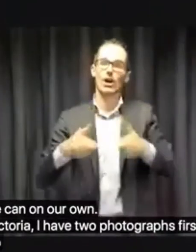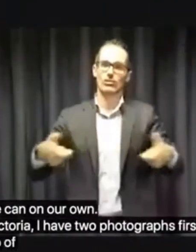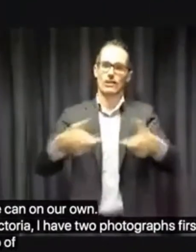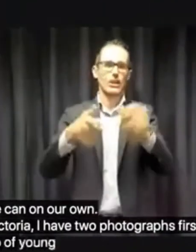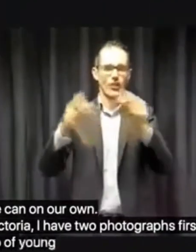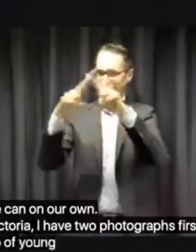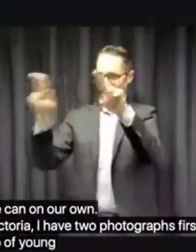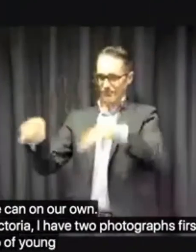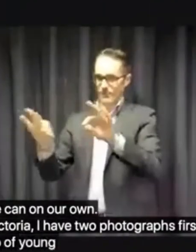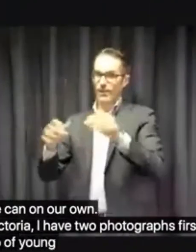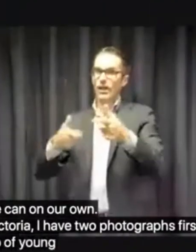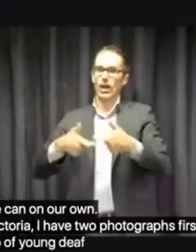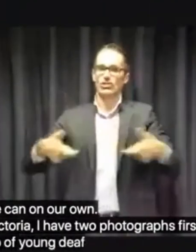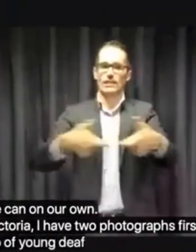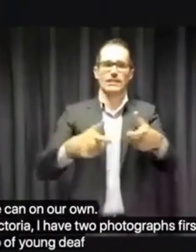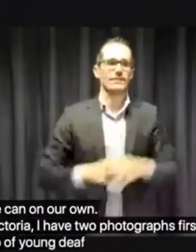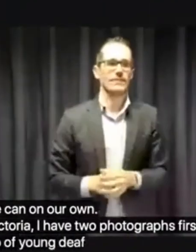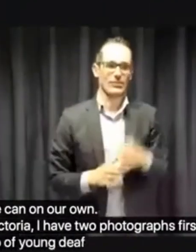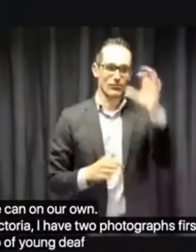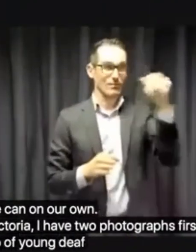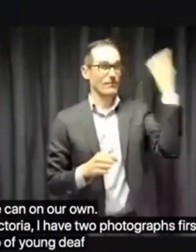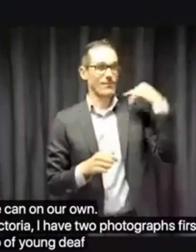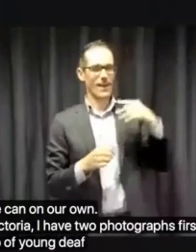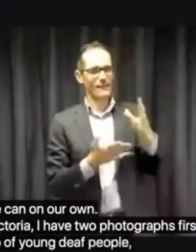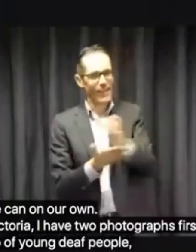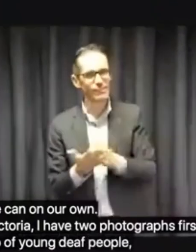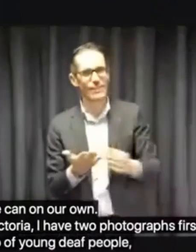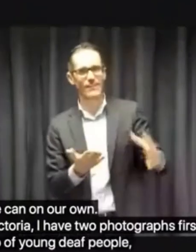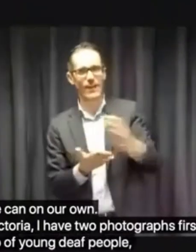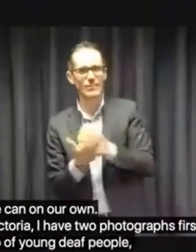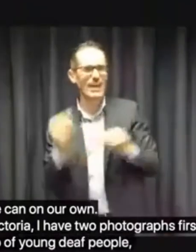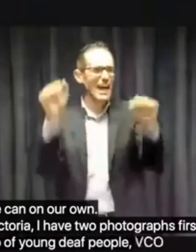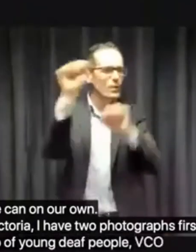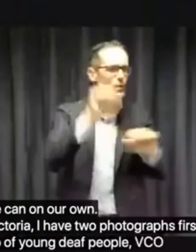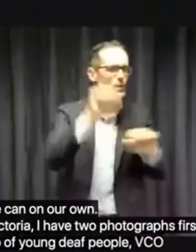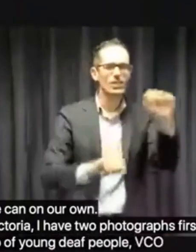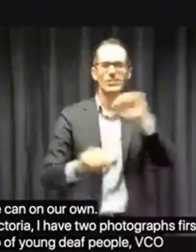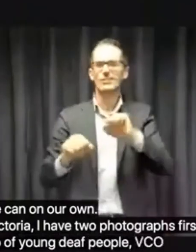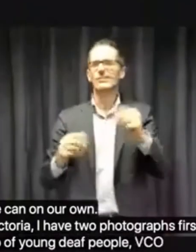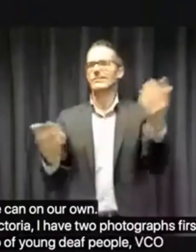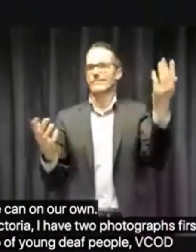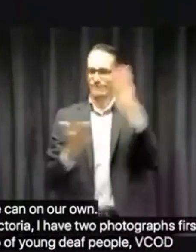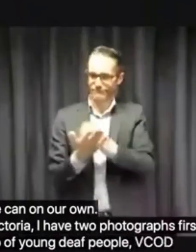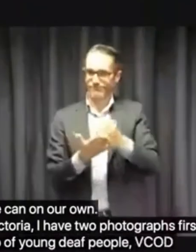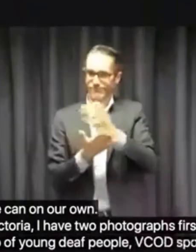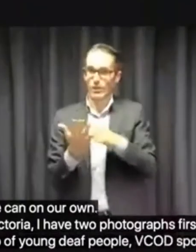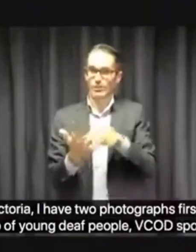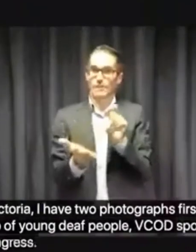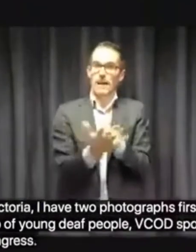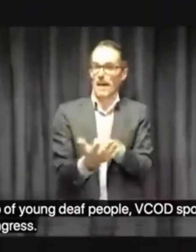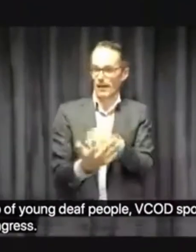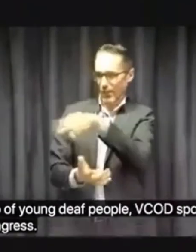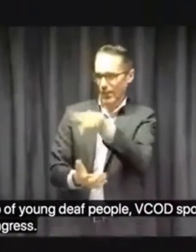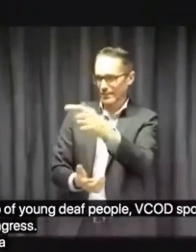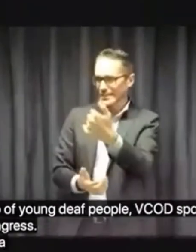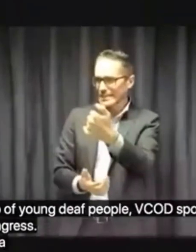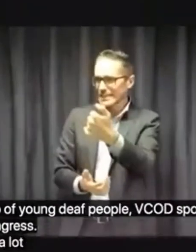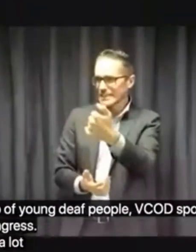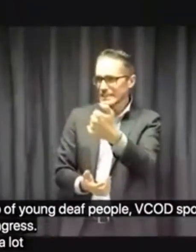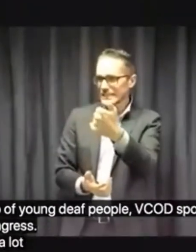for those people to go to prison to the Congress, not the camp, but the Congress. We did a lot of fundraising back in car washes,